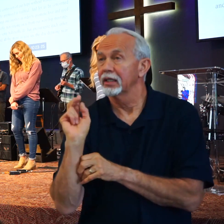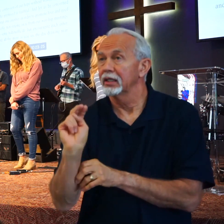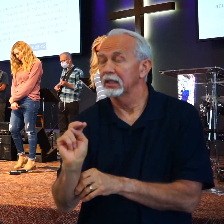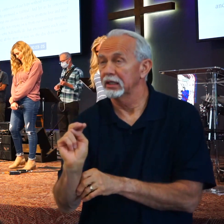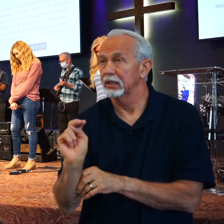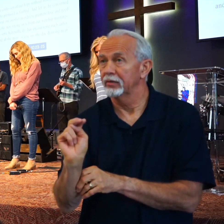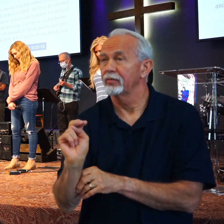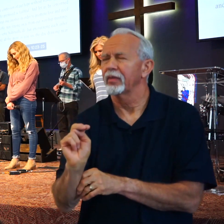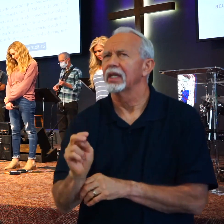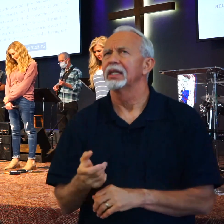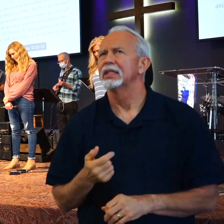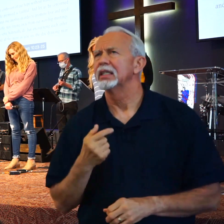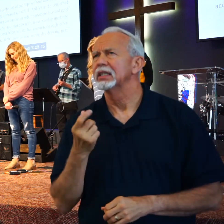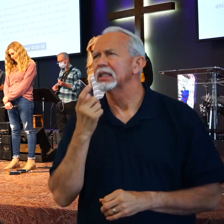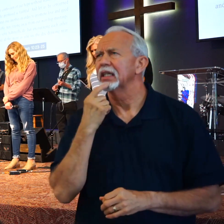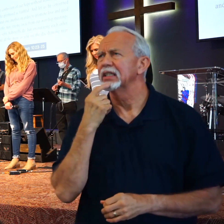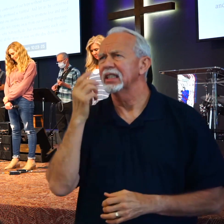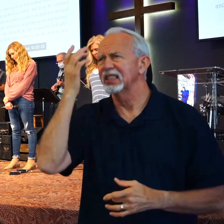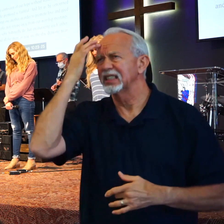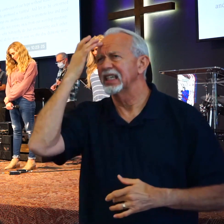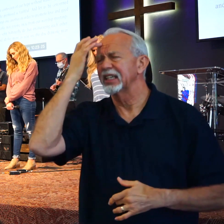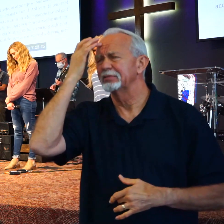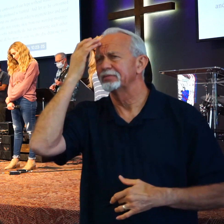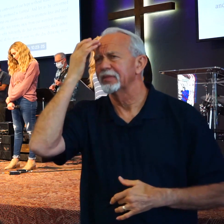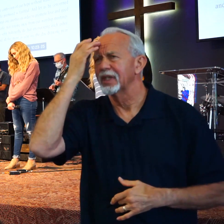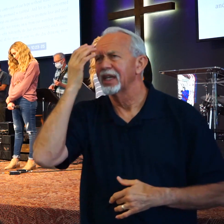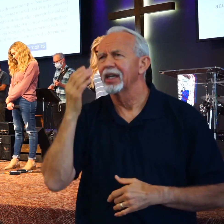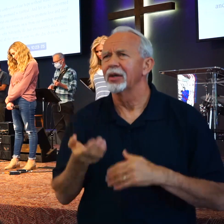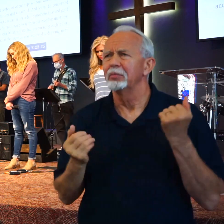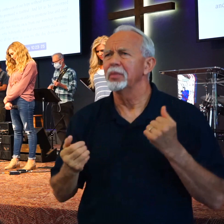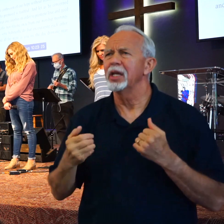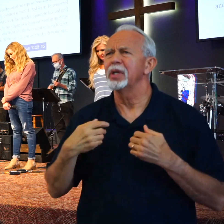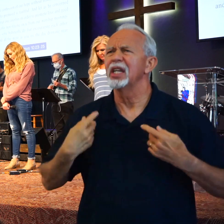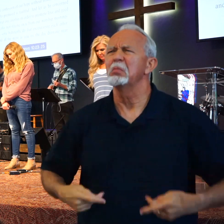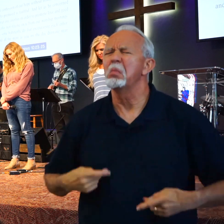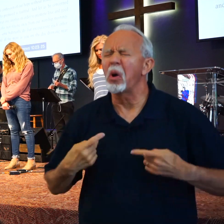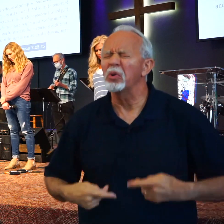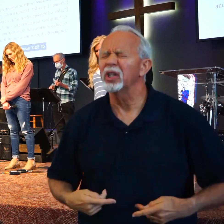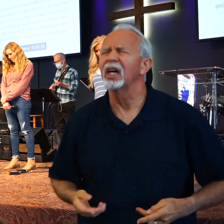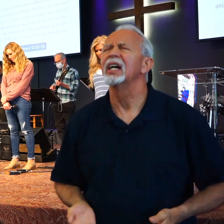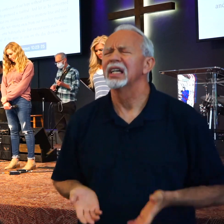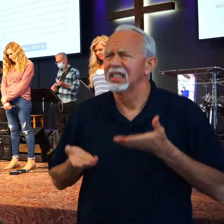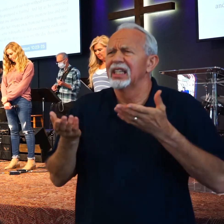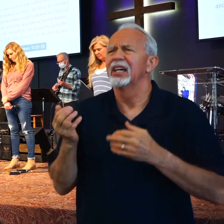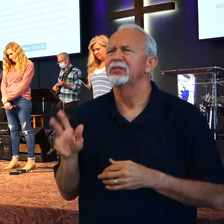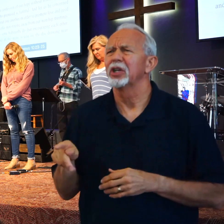has a sickness and may have pneumonia. I lift her up to you right now, Lord.